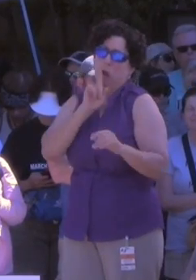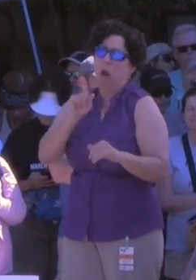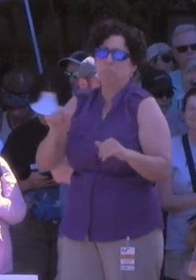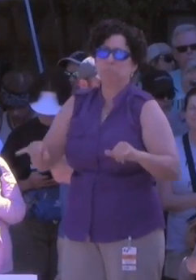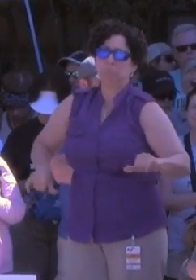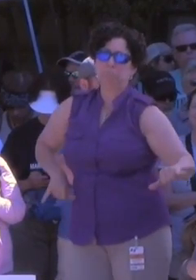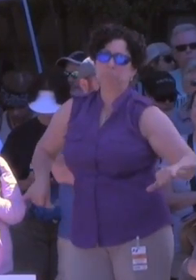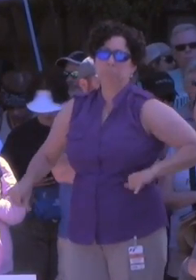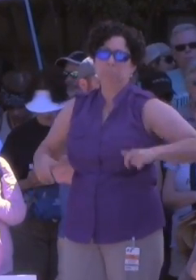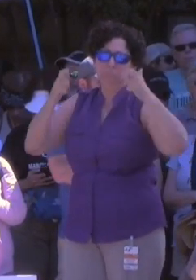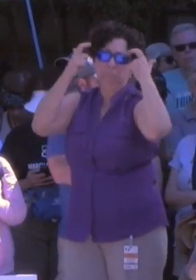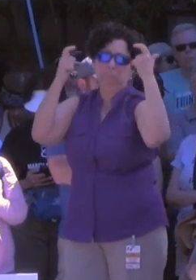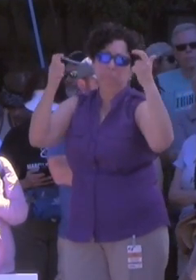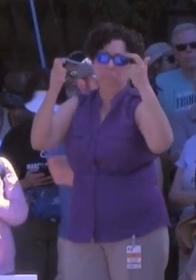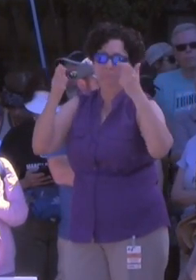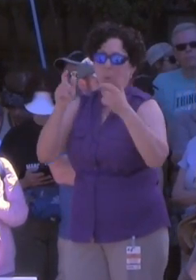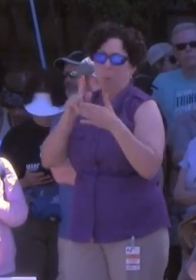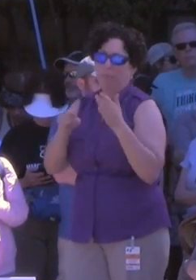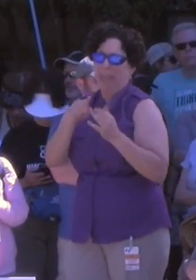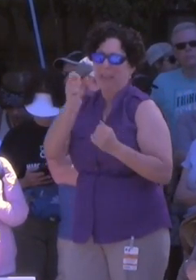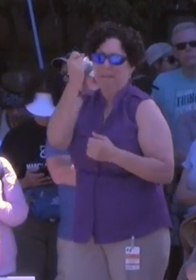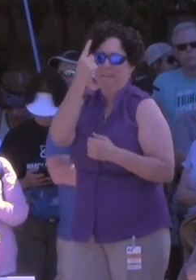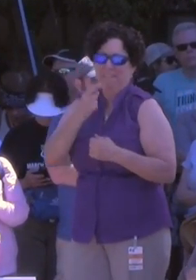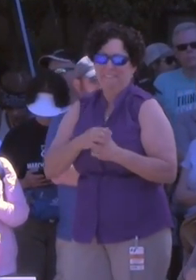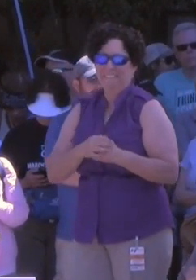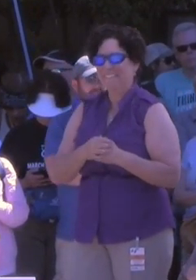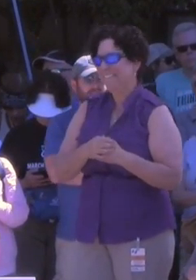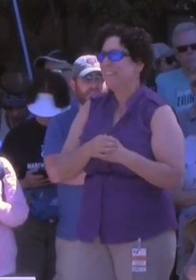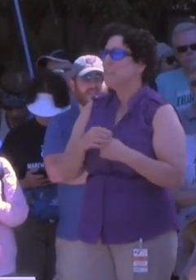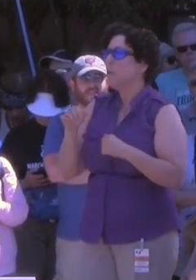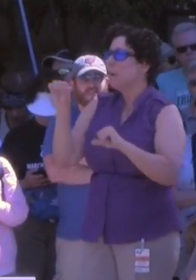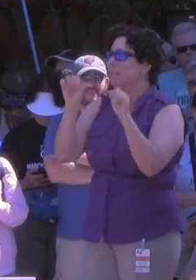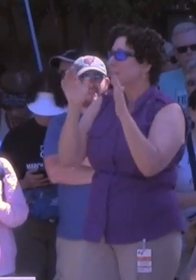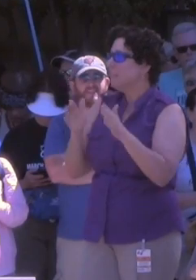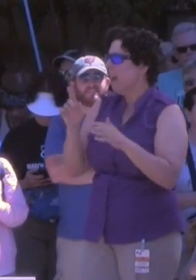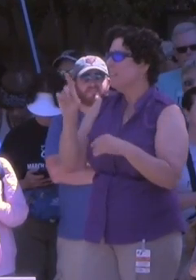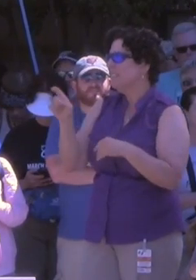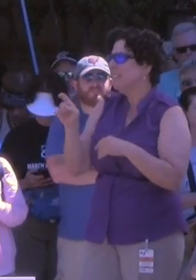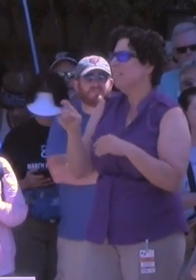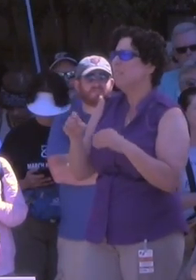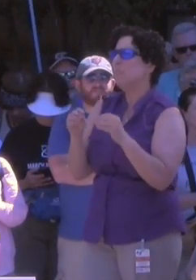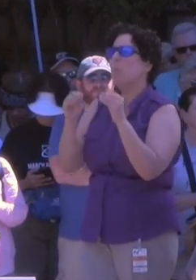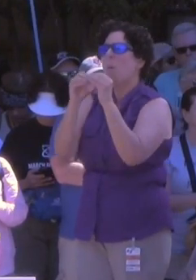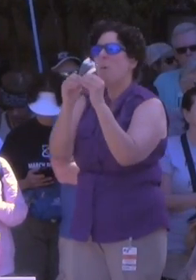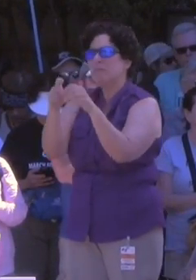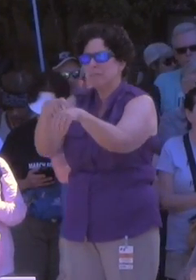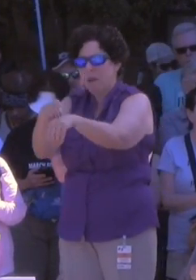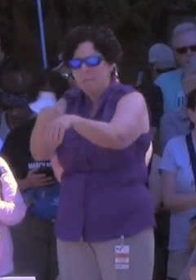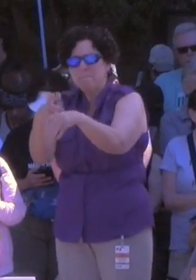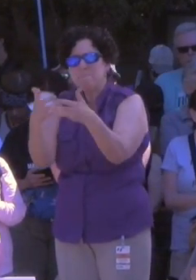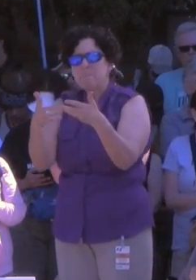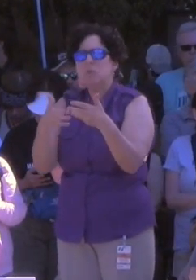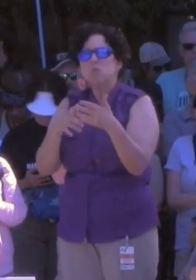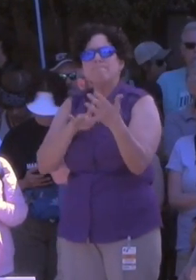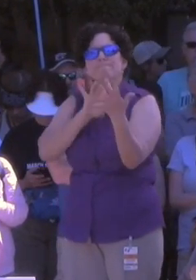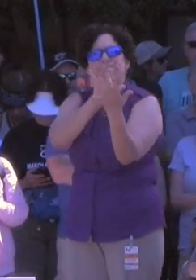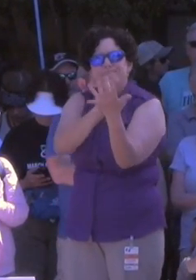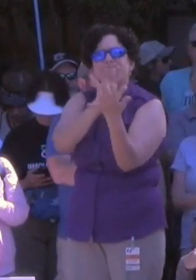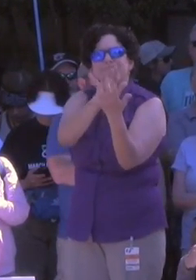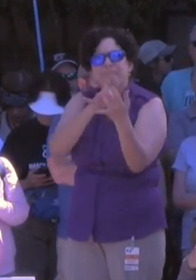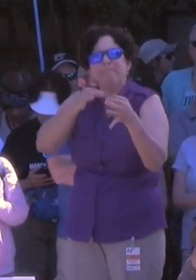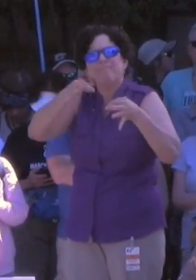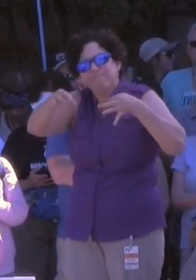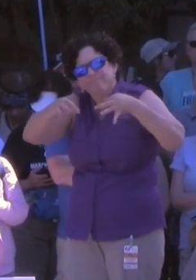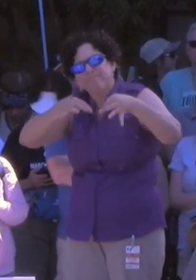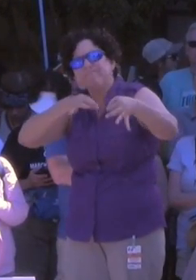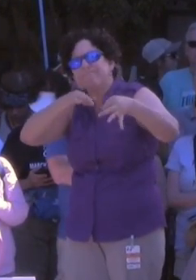know. So to address this, we scientists need to spend a lot more time reaching out and explaining what